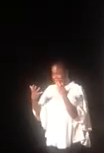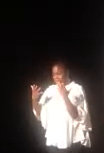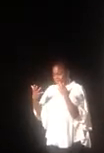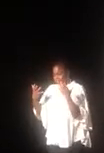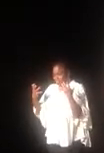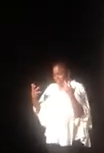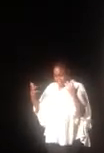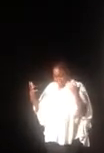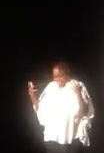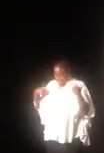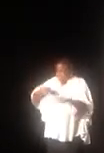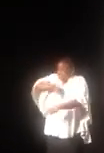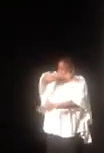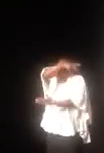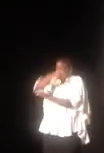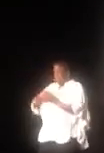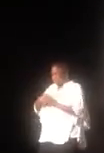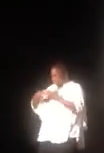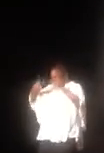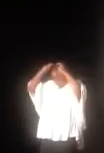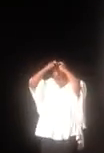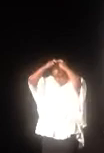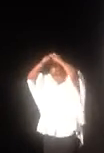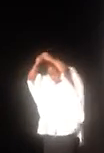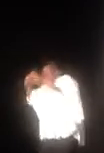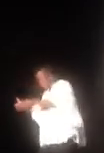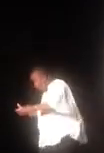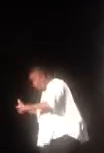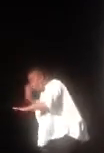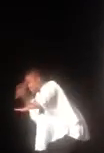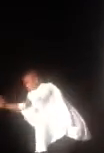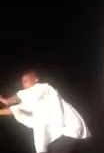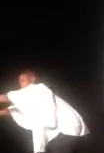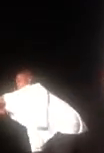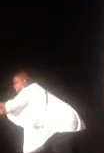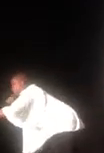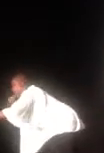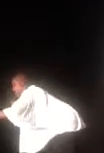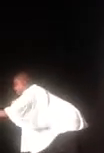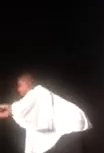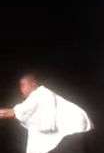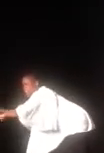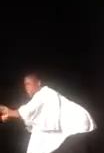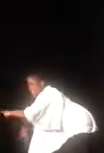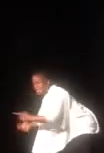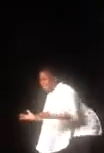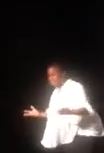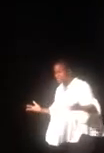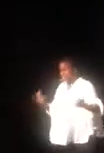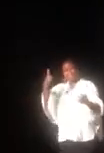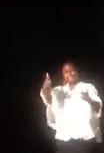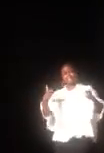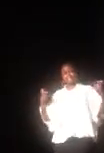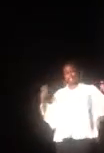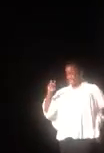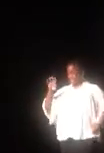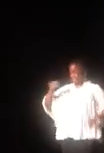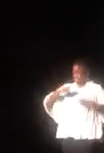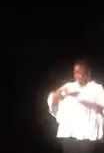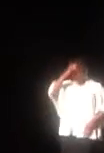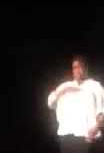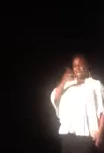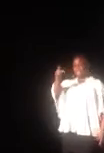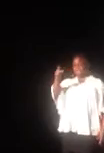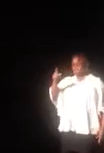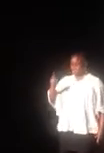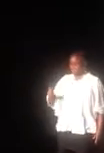to the ground. My headset fell off. I couldn't even say goodbye to Sydney. I knew this 250-pound man could beat me, so I